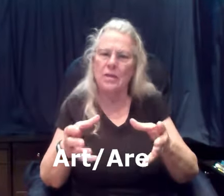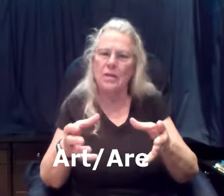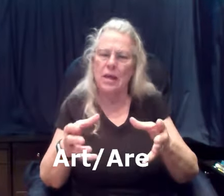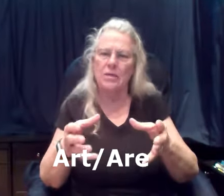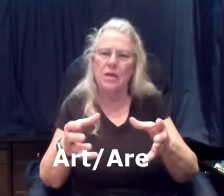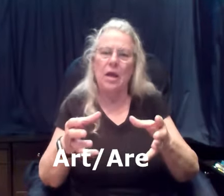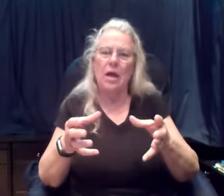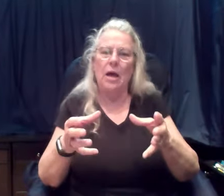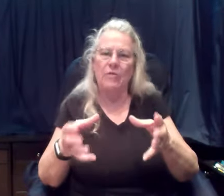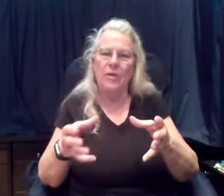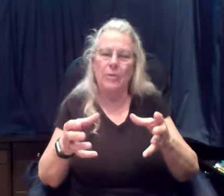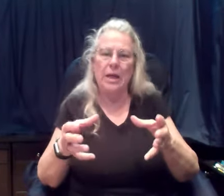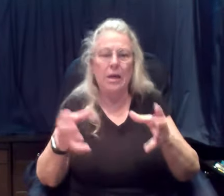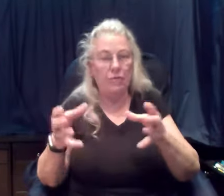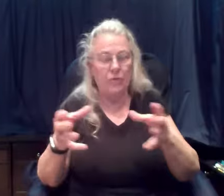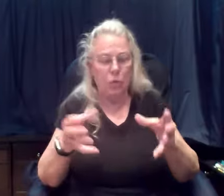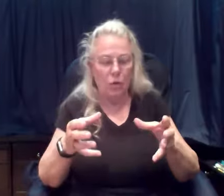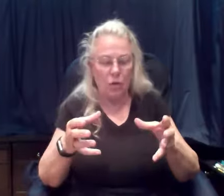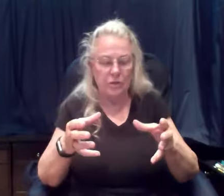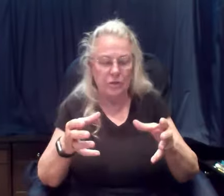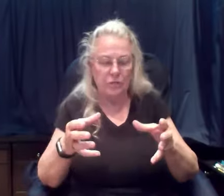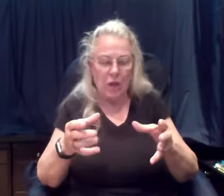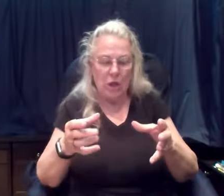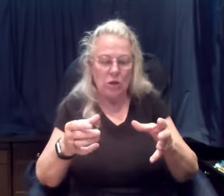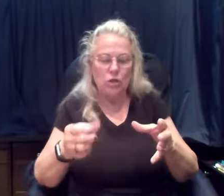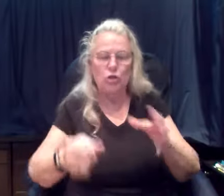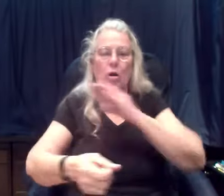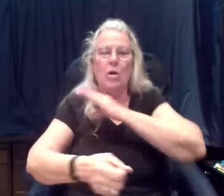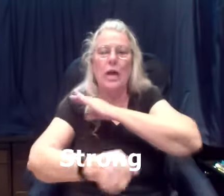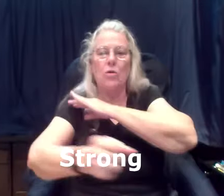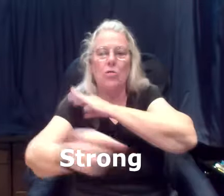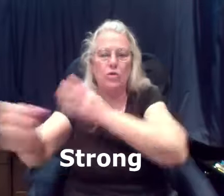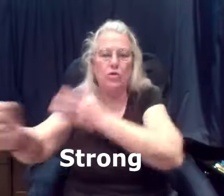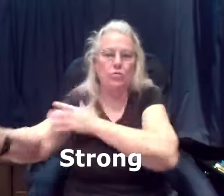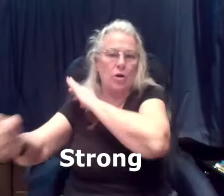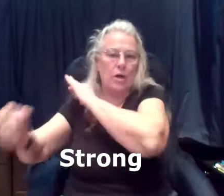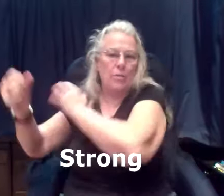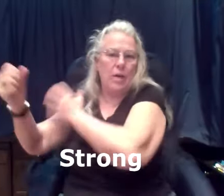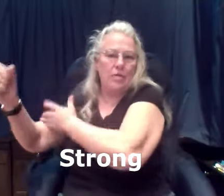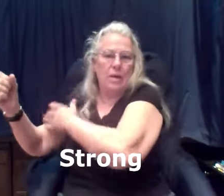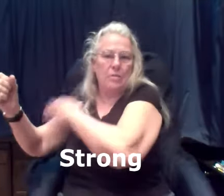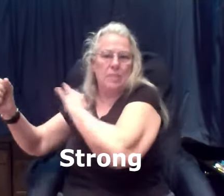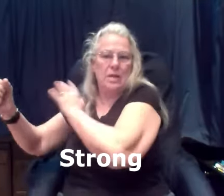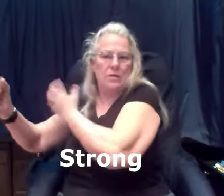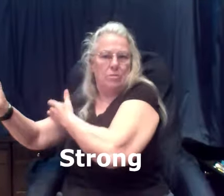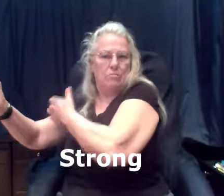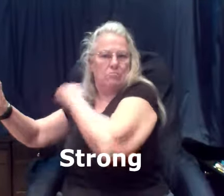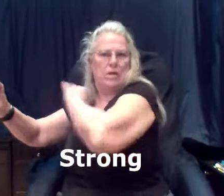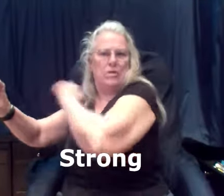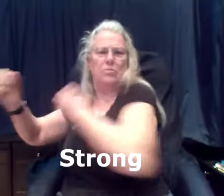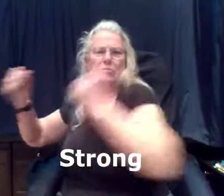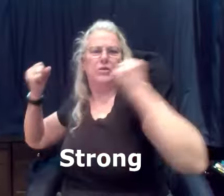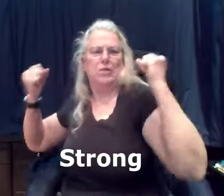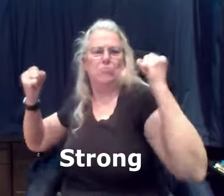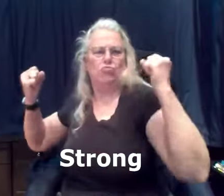context of the meaning of the words. Strong, and of course you're talking about that muscle in there. It's like, oh, look at me,